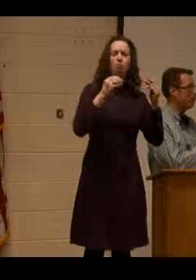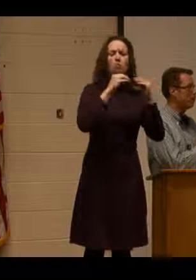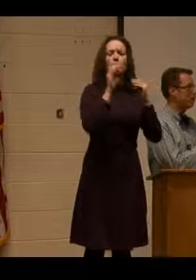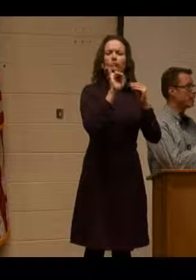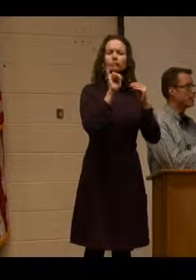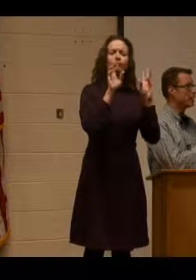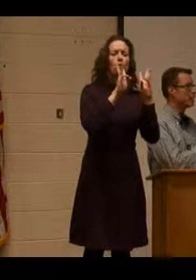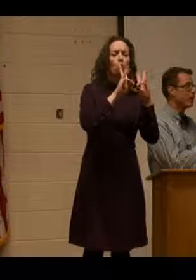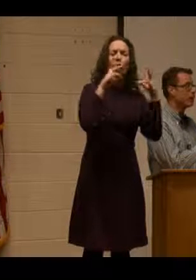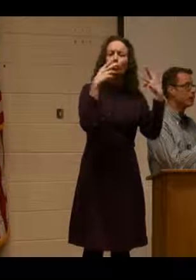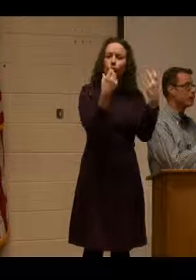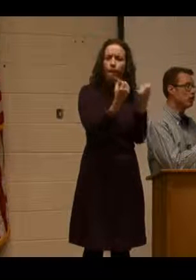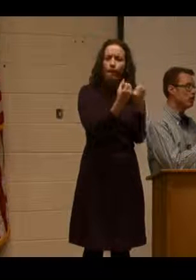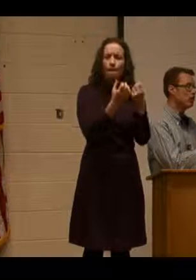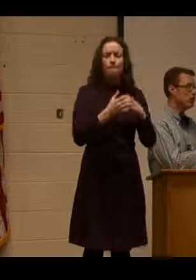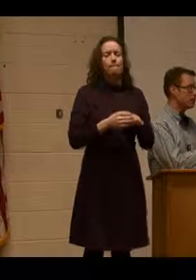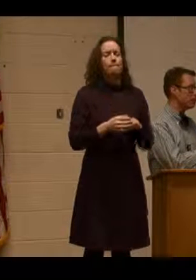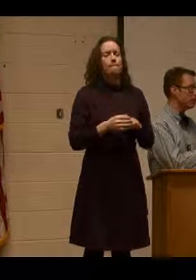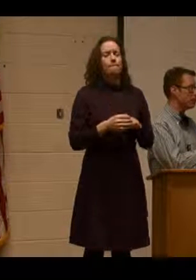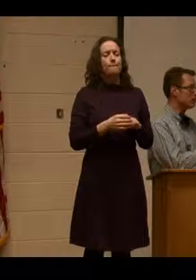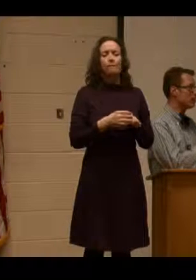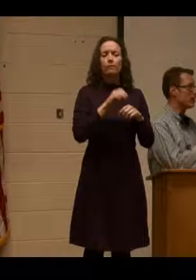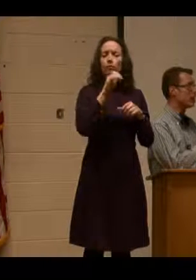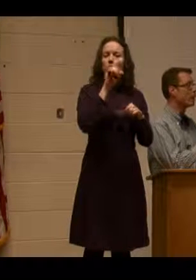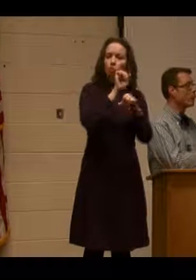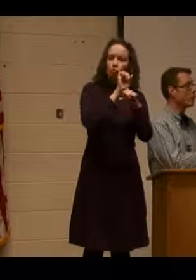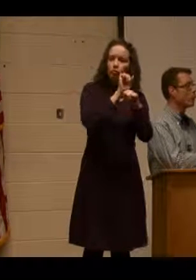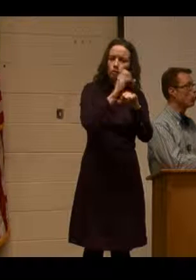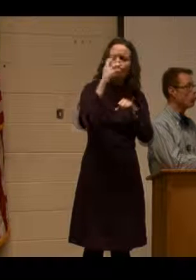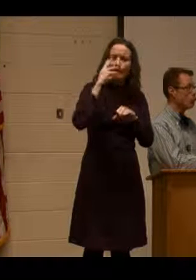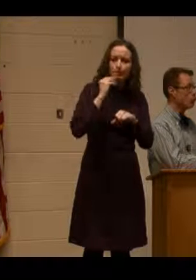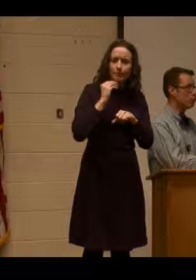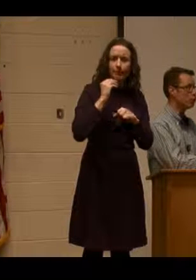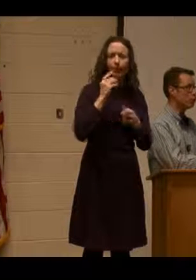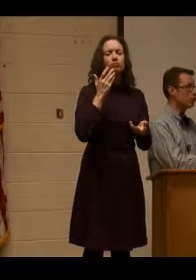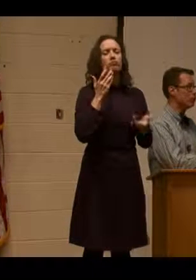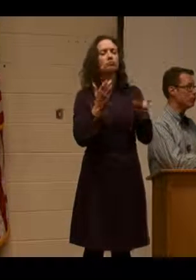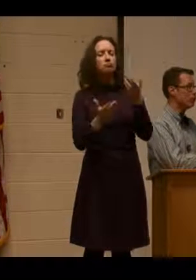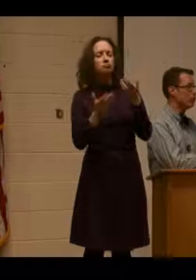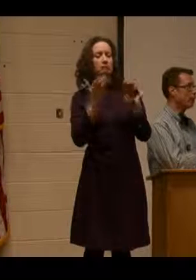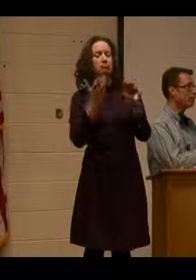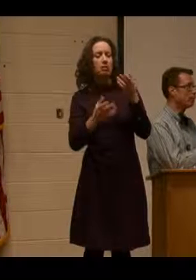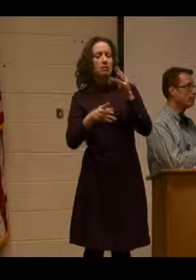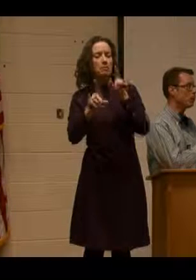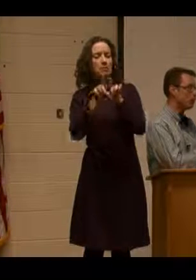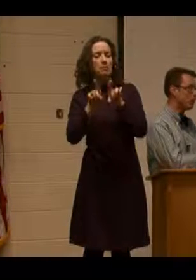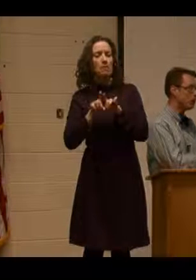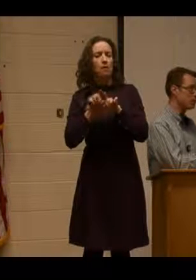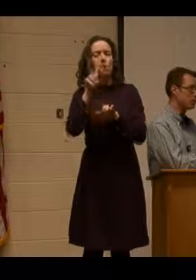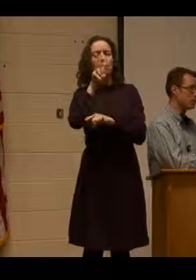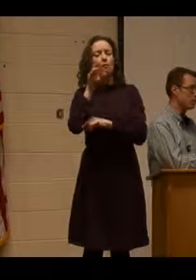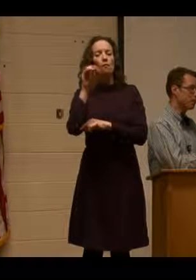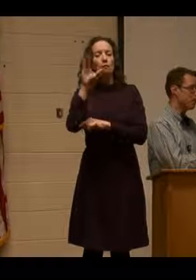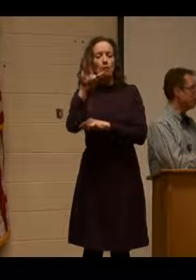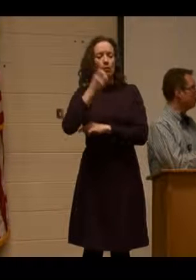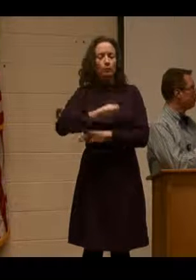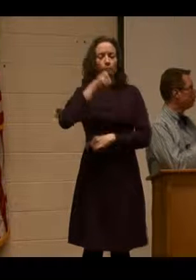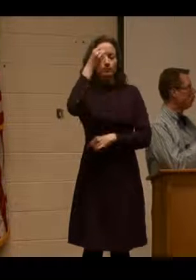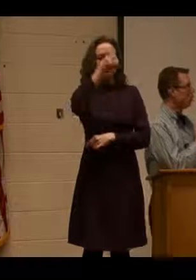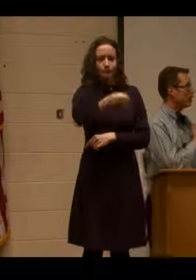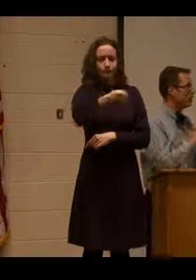job experience and or vocational placements. So it's very